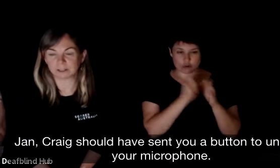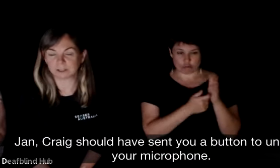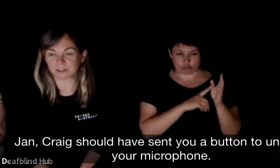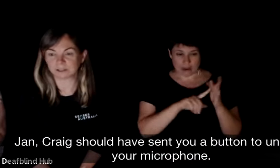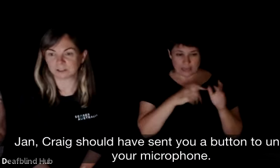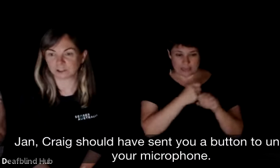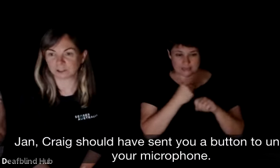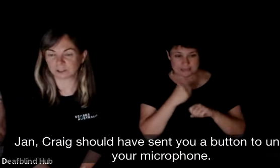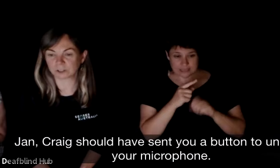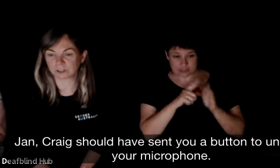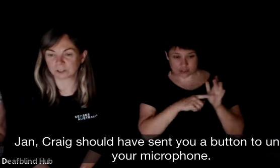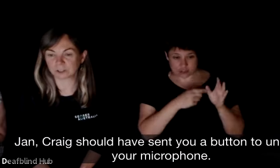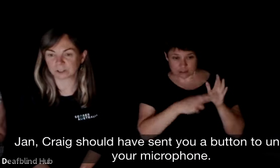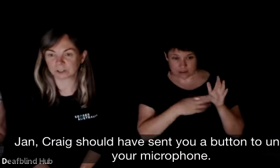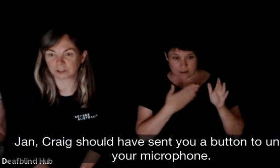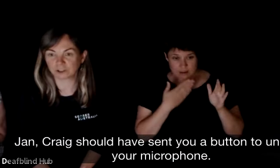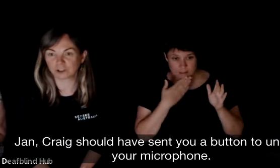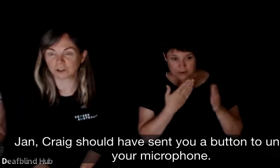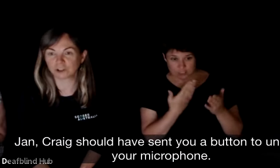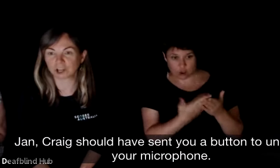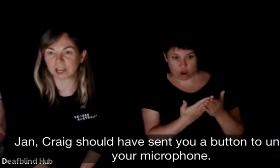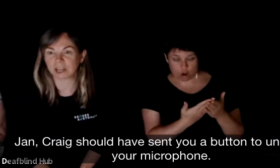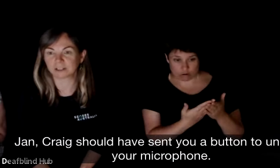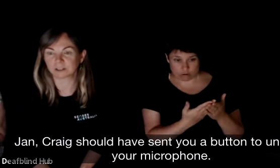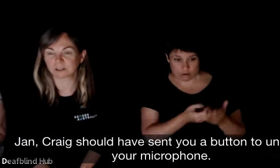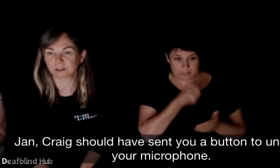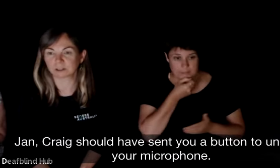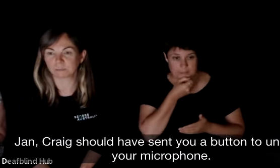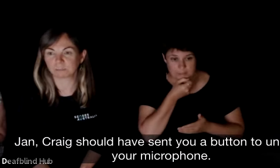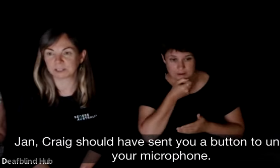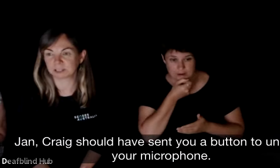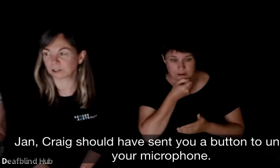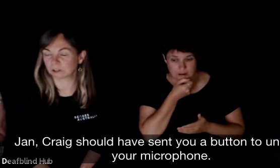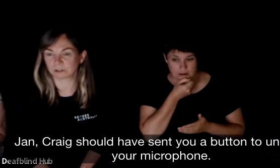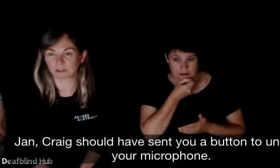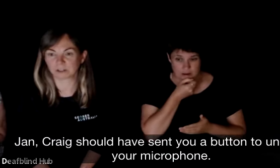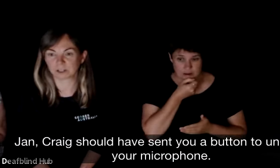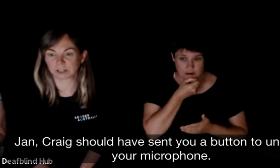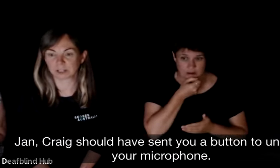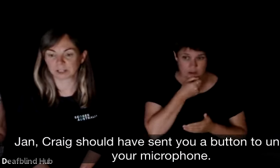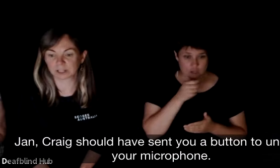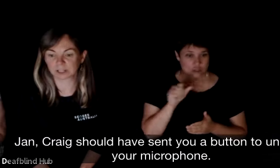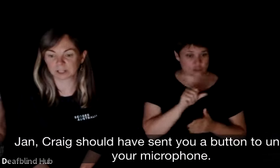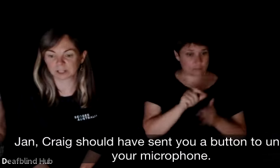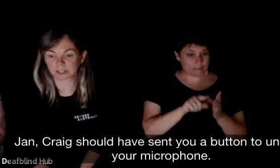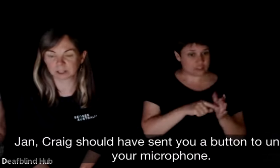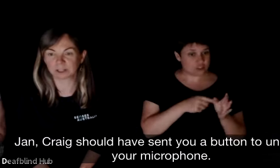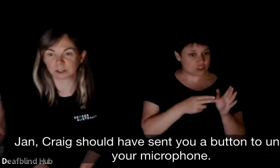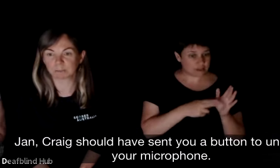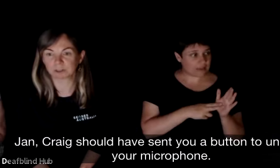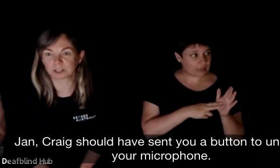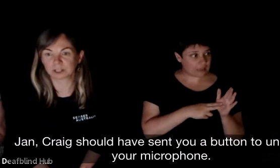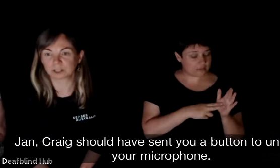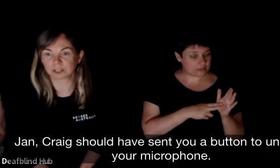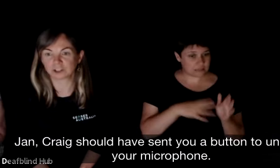Oh, is it? Maybe it's Janelle, not Jan. No, Jan. Denko. Yeah, I know she's online.